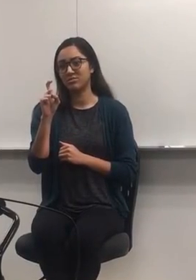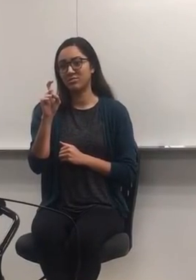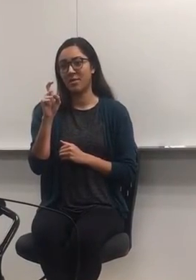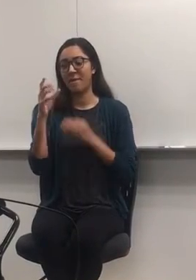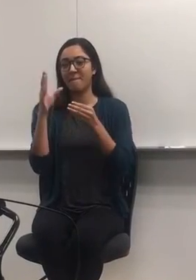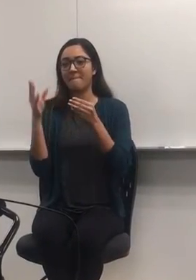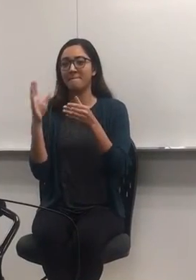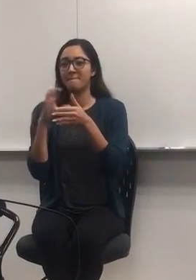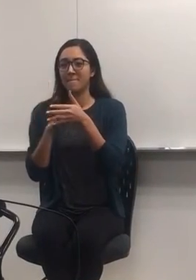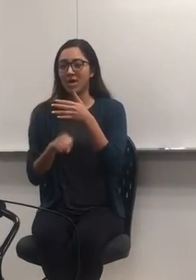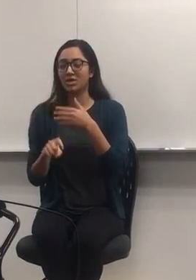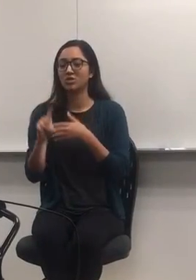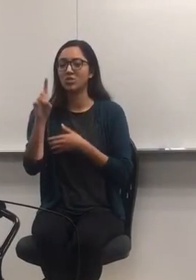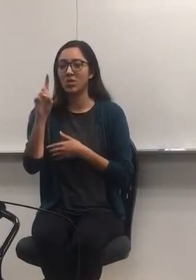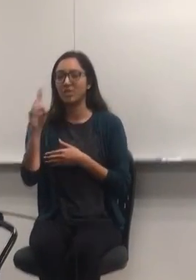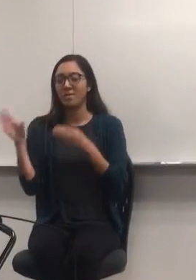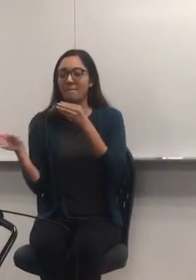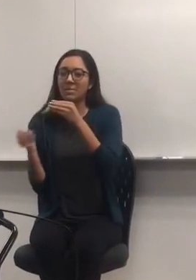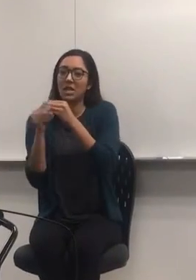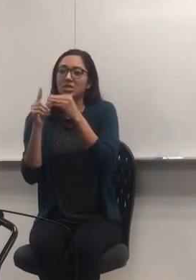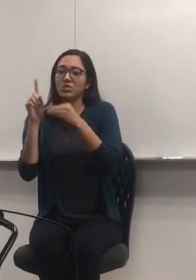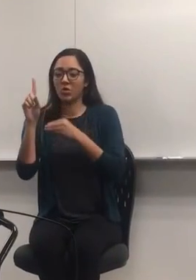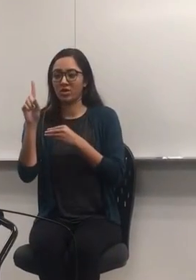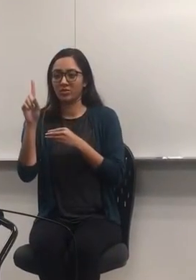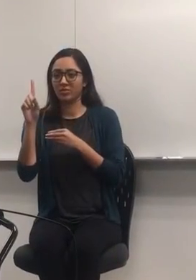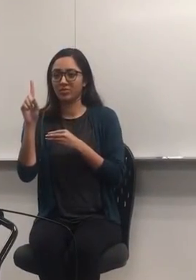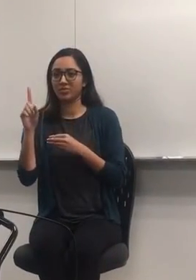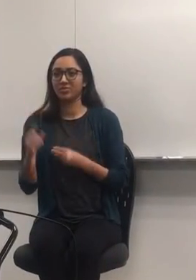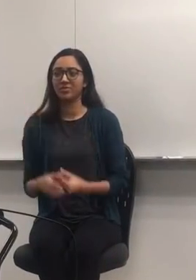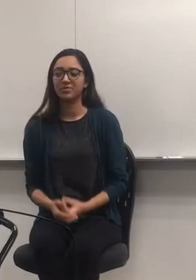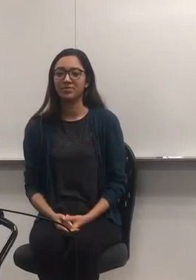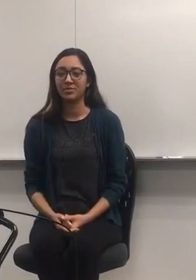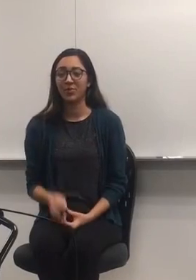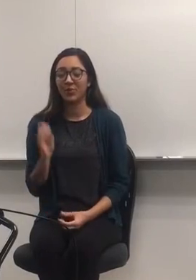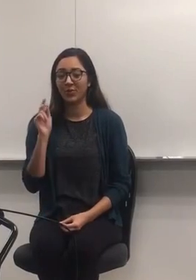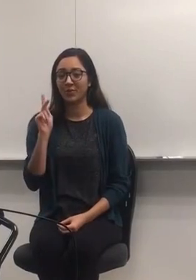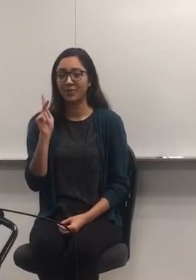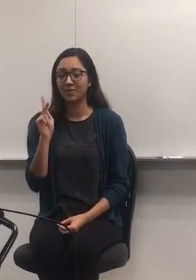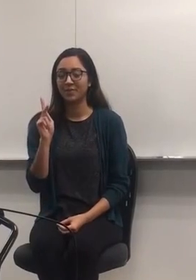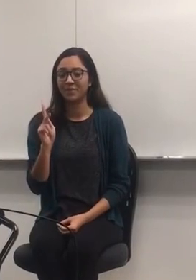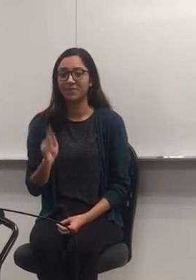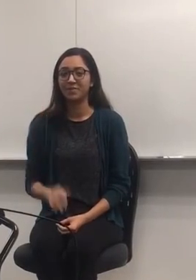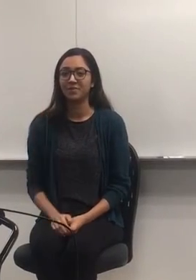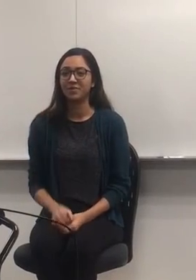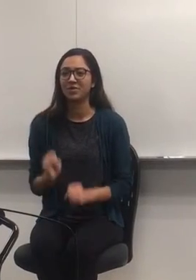minus 1 plus 1. Okay? Now what this tells me to do